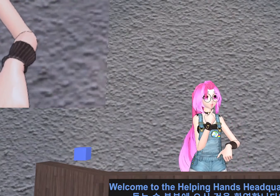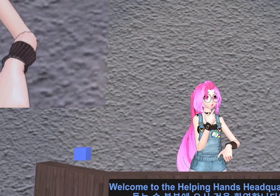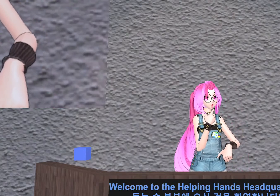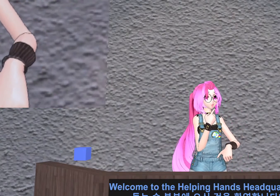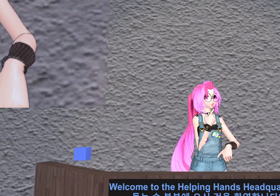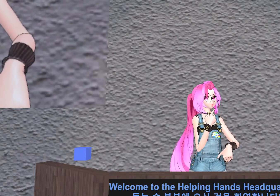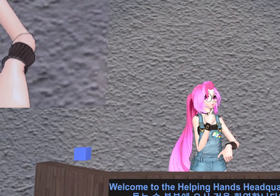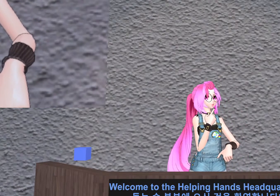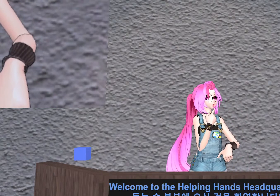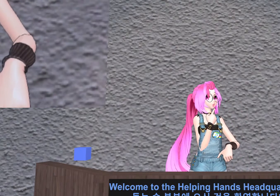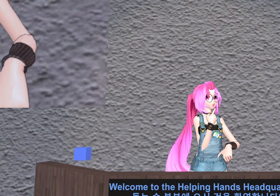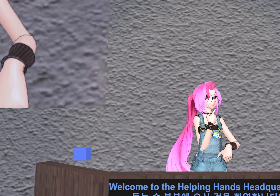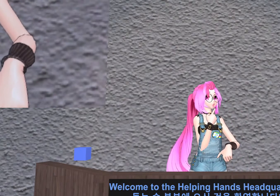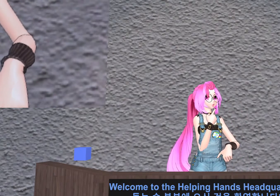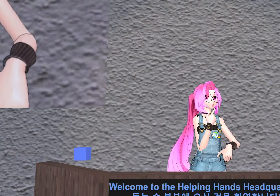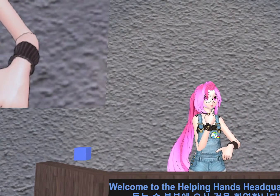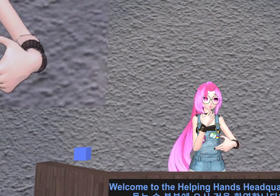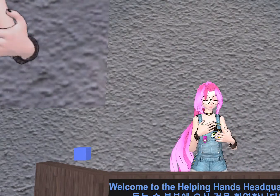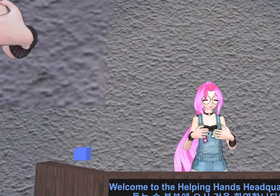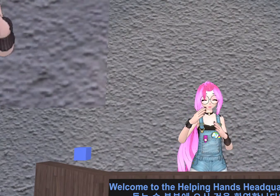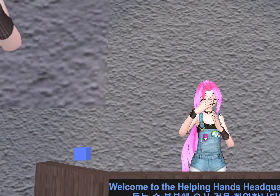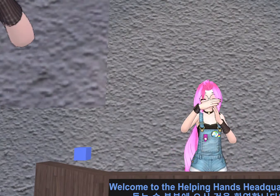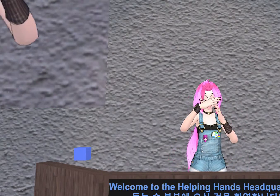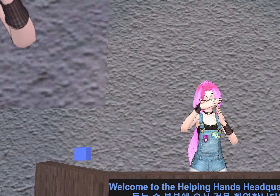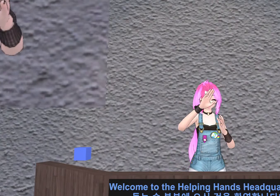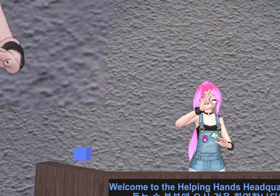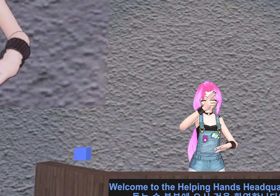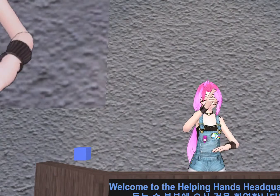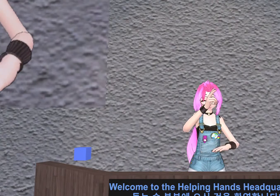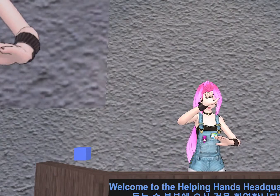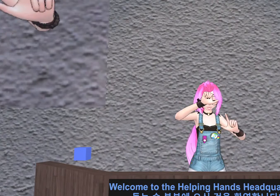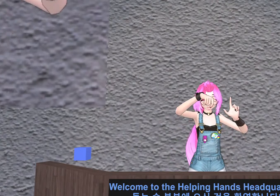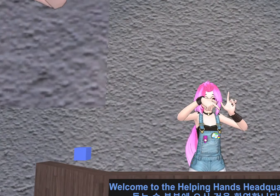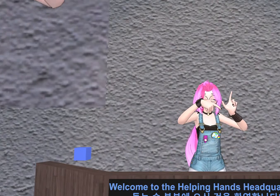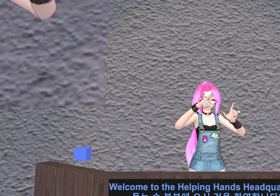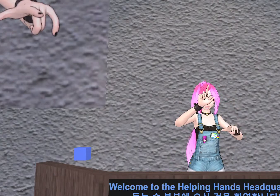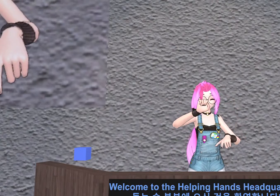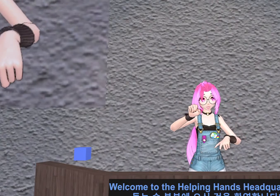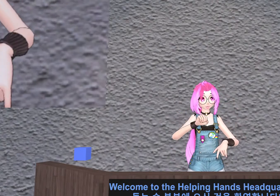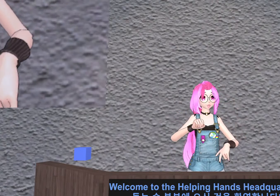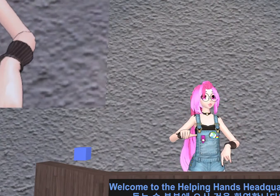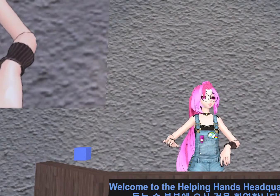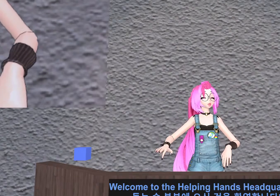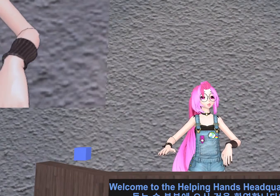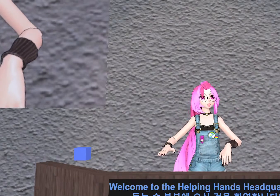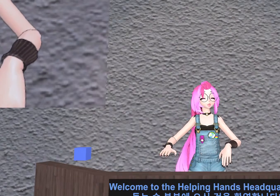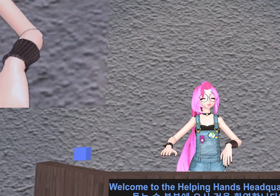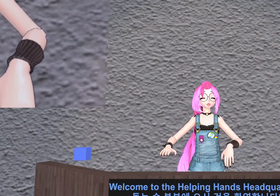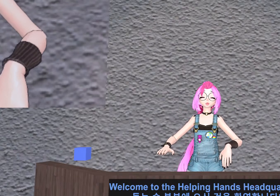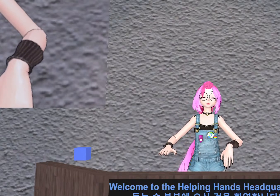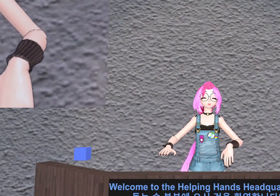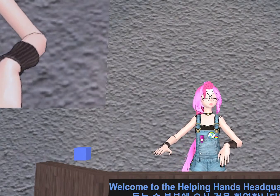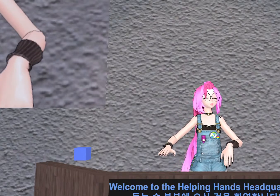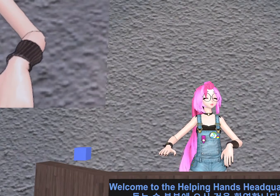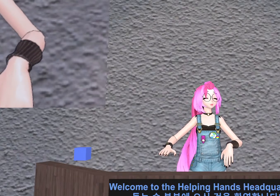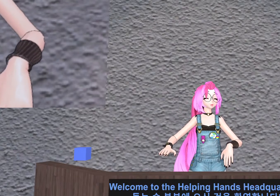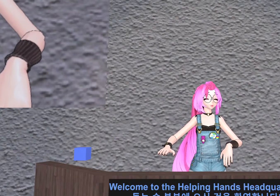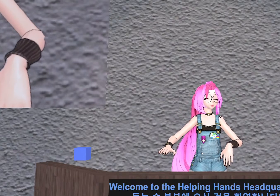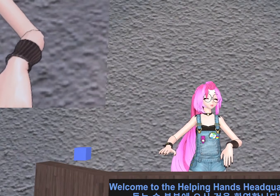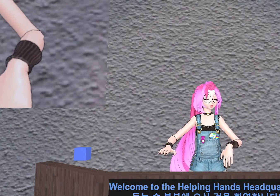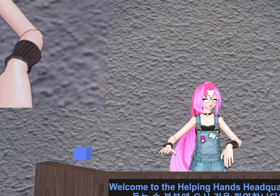There you go. G hand. G hand. Good. What about trans or transgender? How would you sign that?